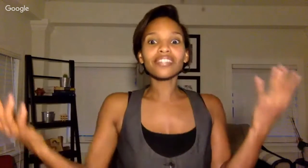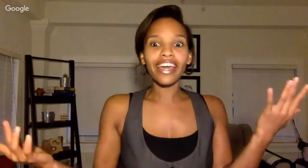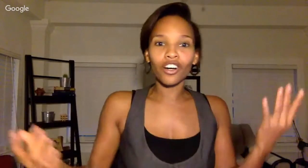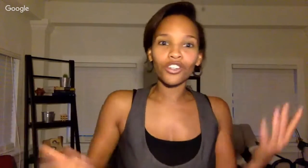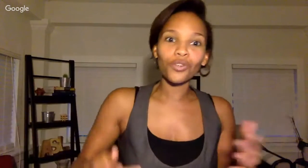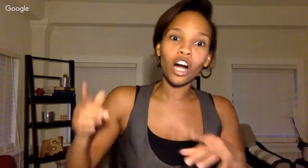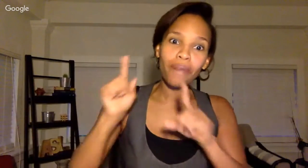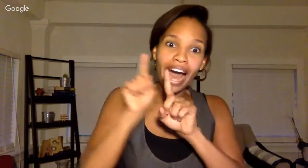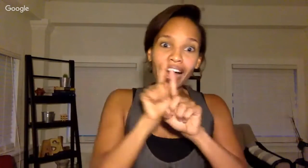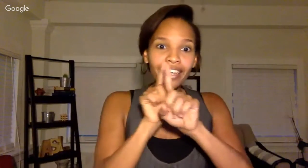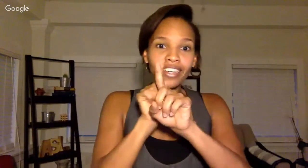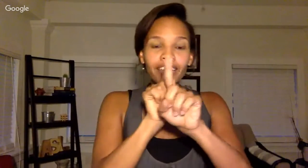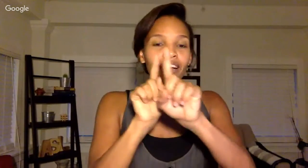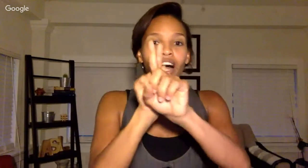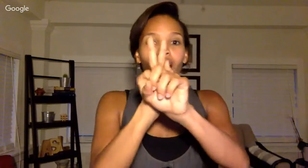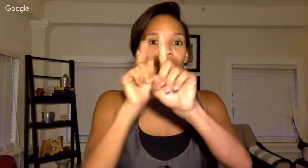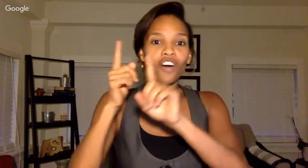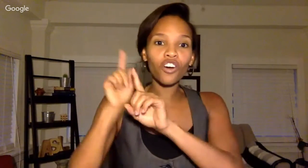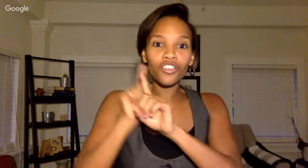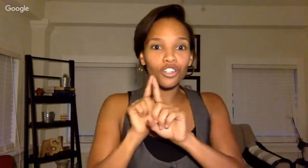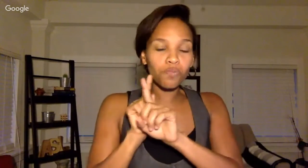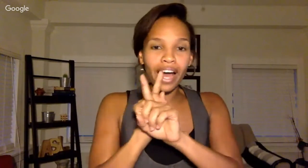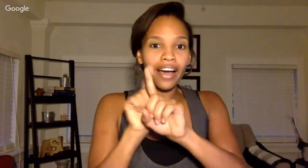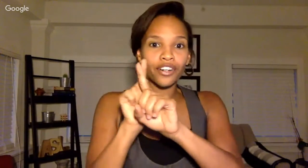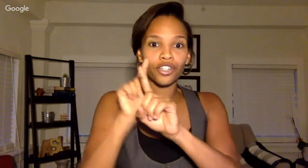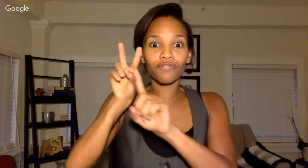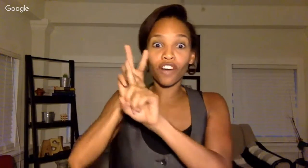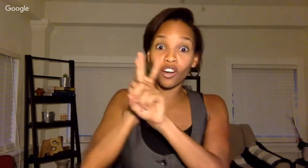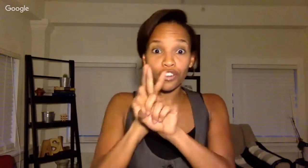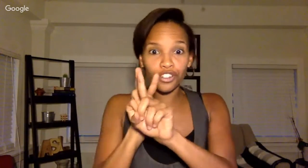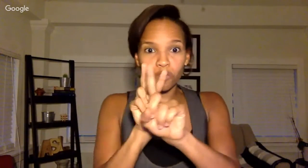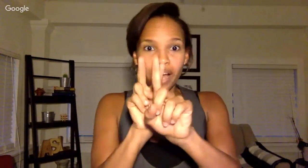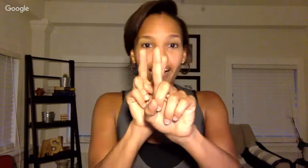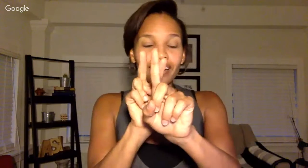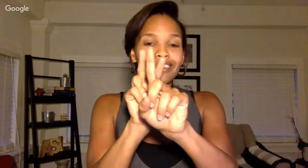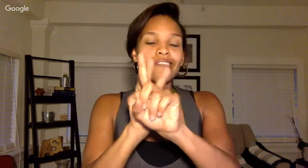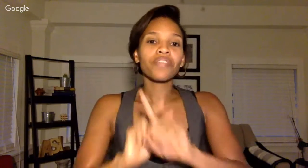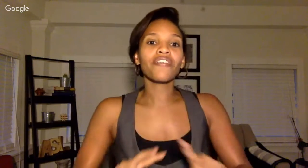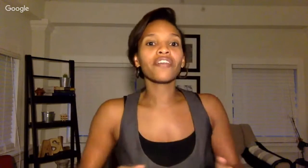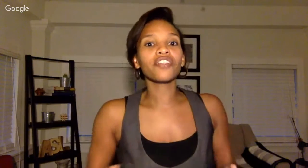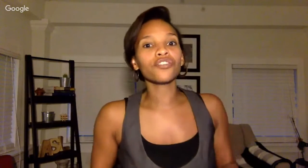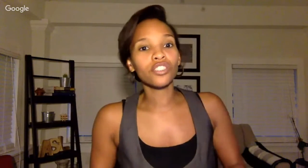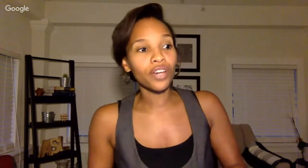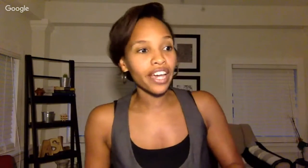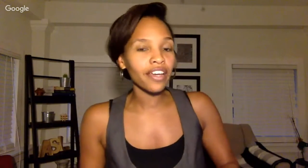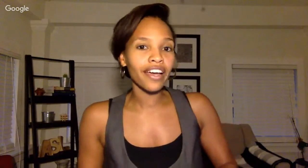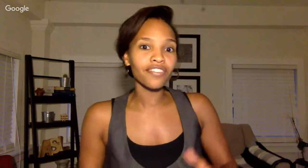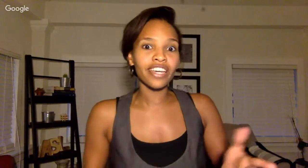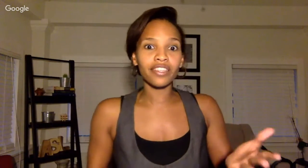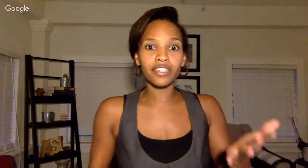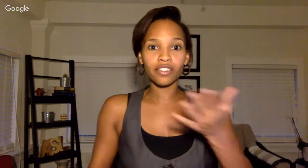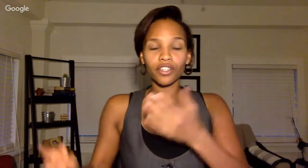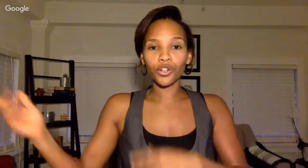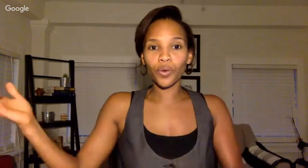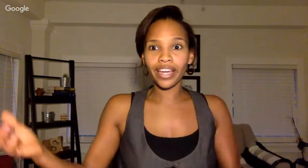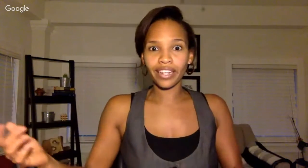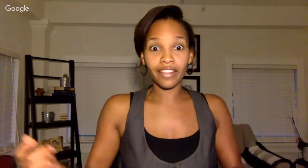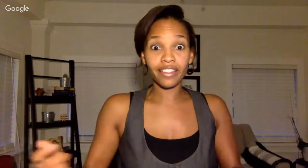scale. You walk back, follow the nurse back, or follow the nurse back, and then the nurse says, okay, I have to get your weight, and the